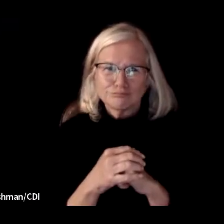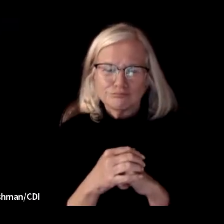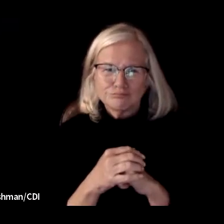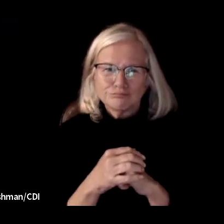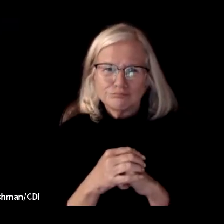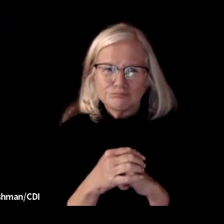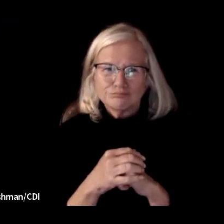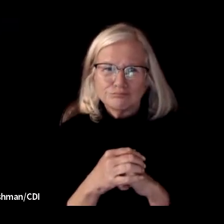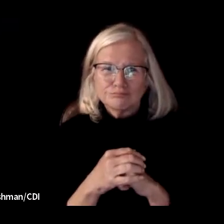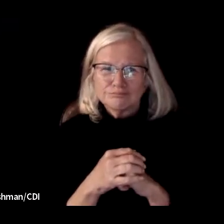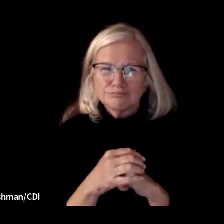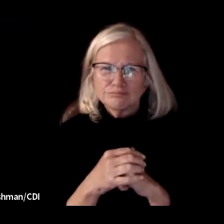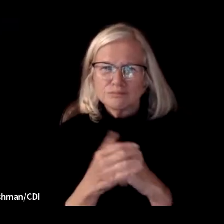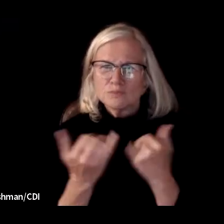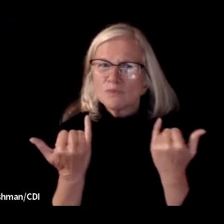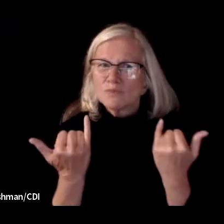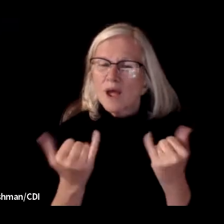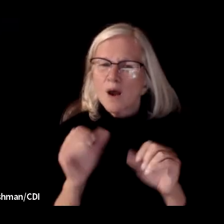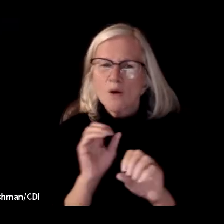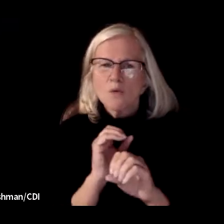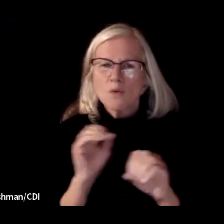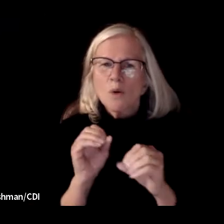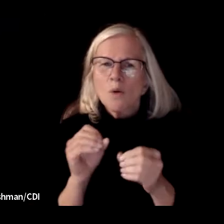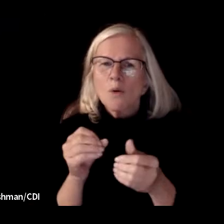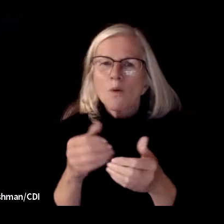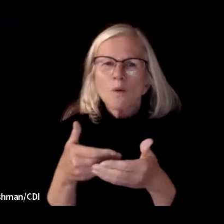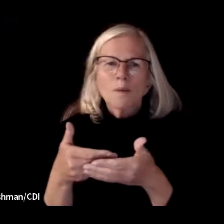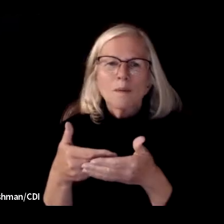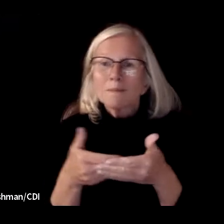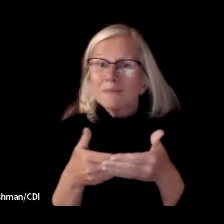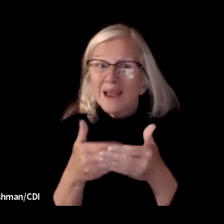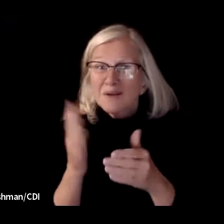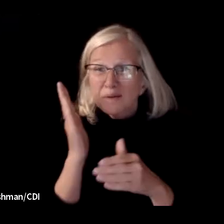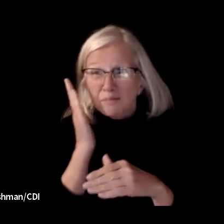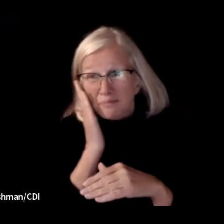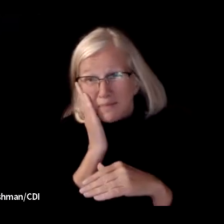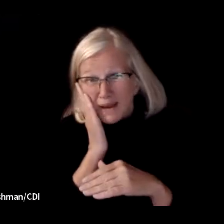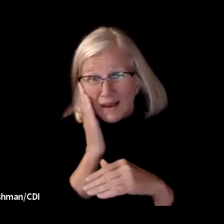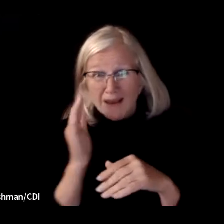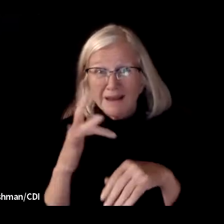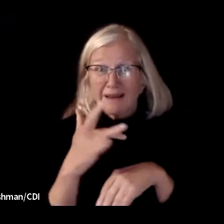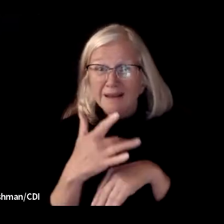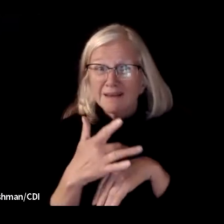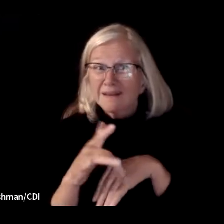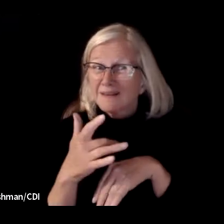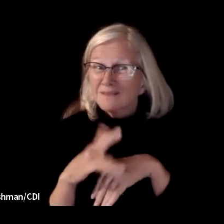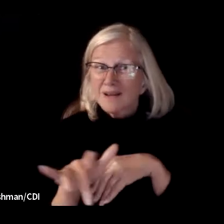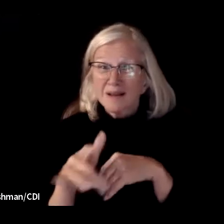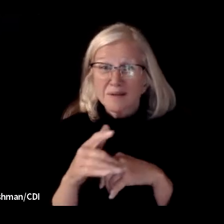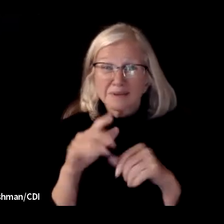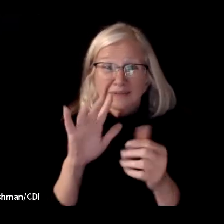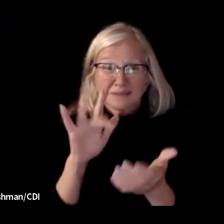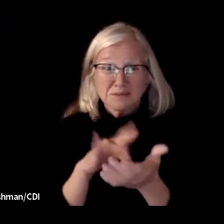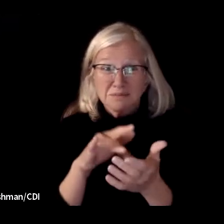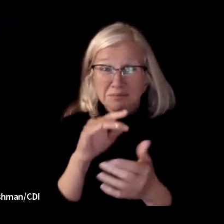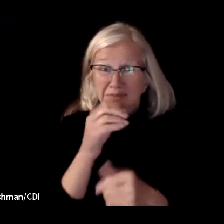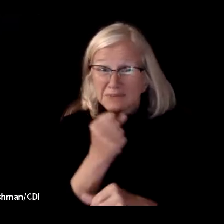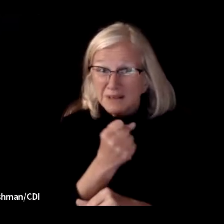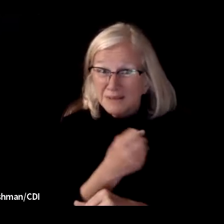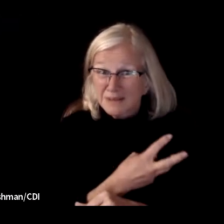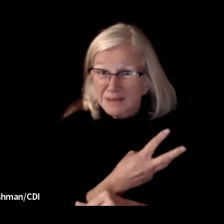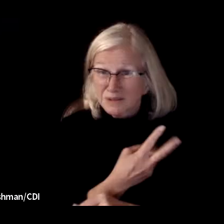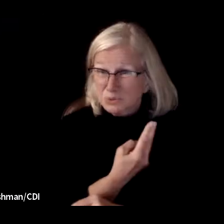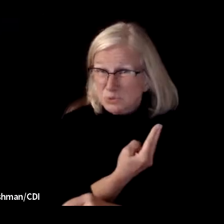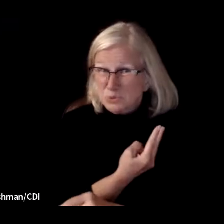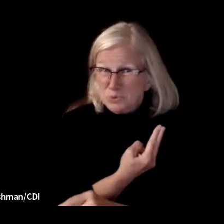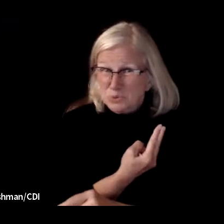pediatric hospital beds available in the central Minnesota region, only 2 available in the southeast, 1 bed each in the northwest